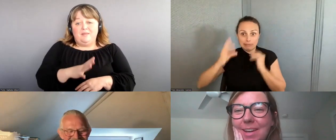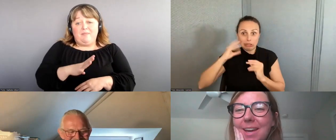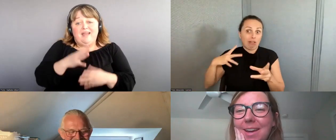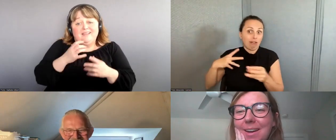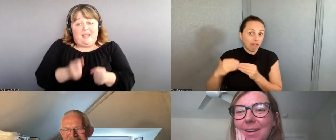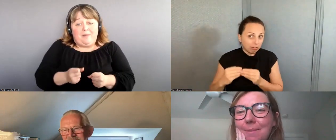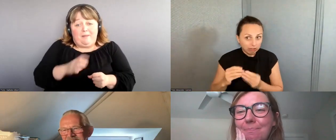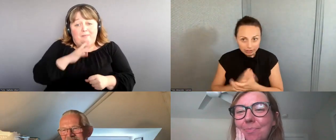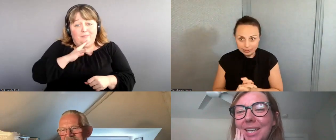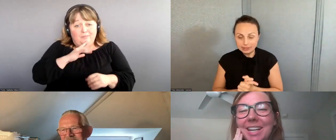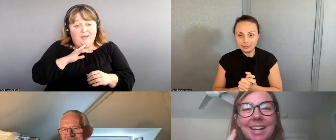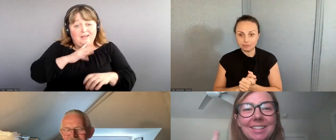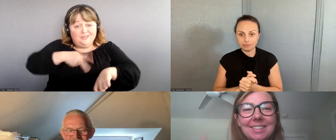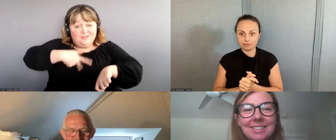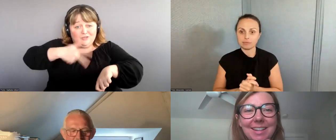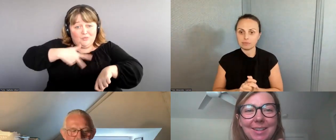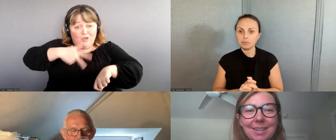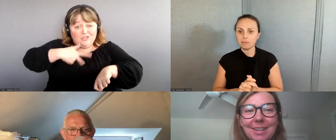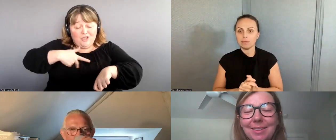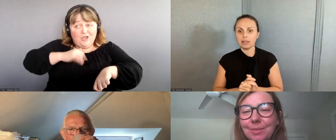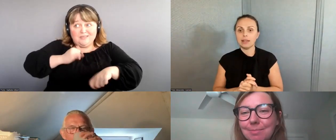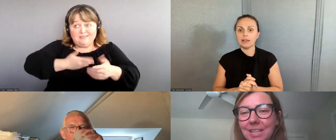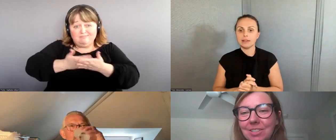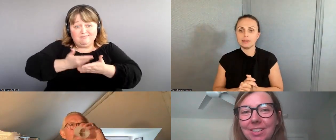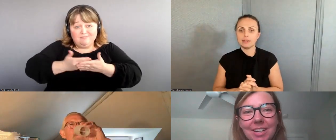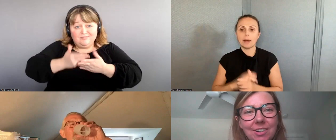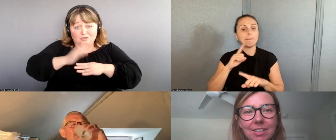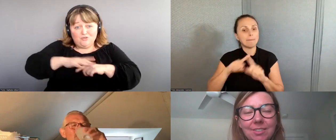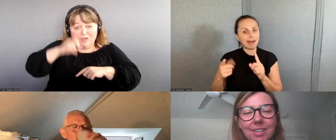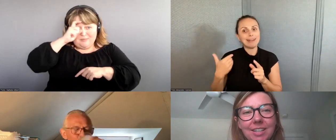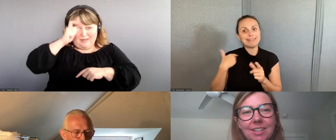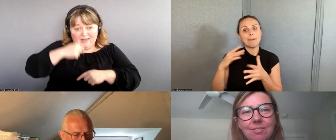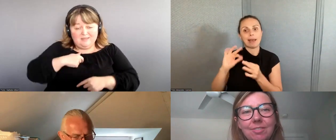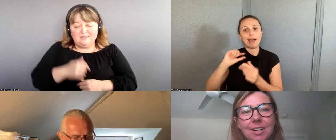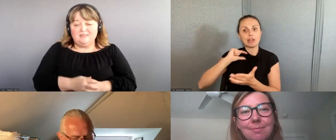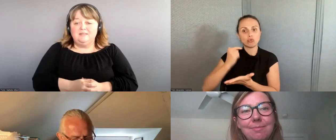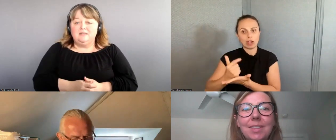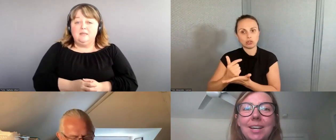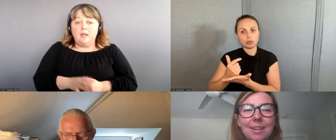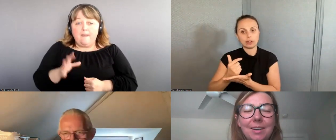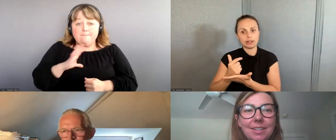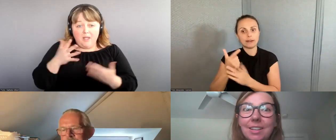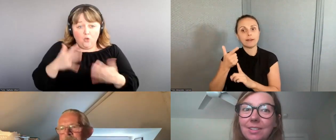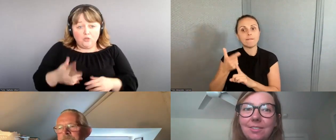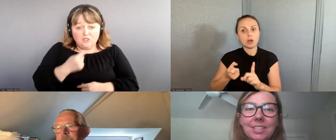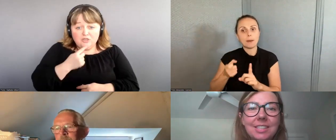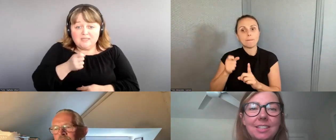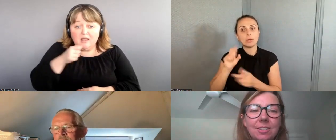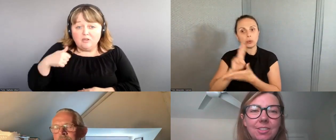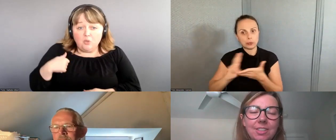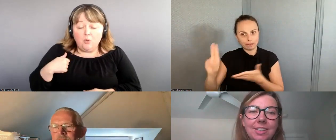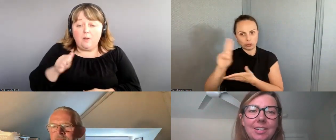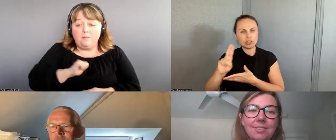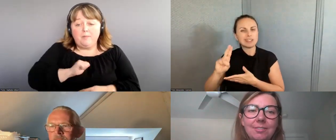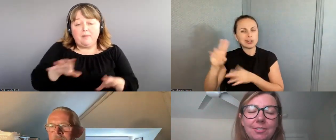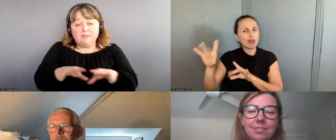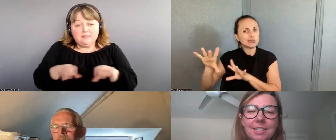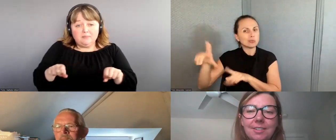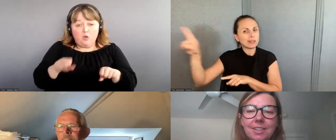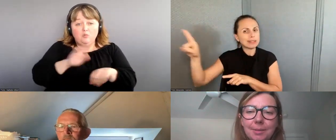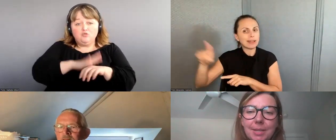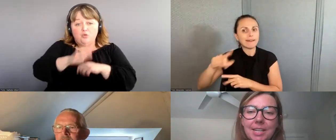have. But yeah, as was mentioned, I graduated from a university in Australia